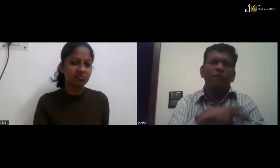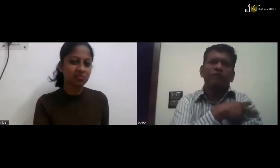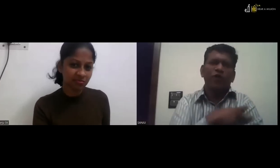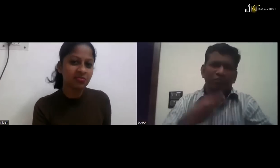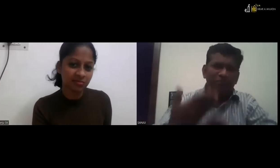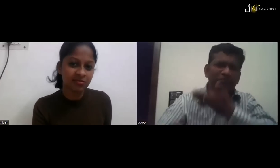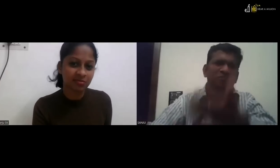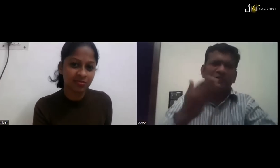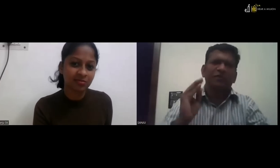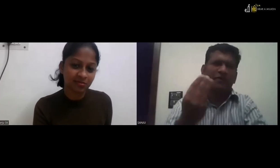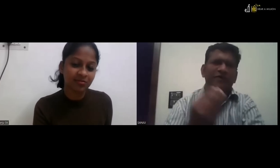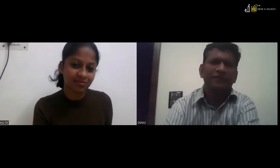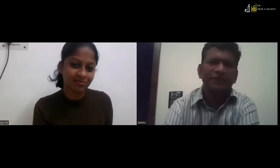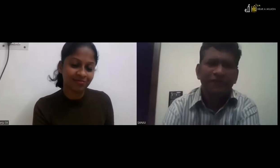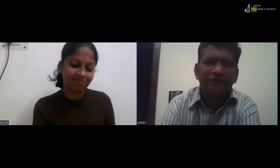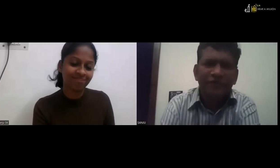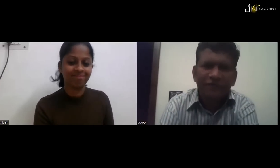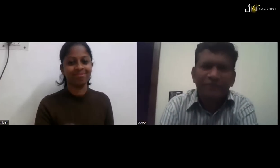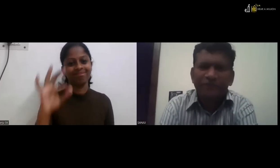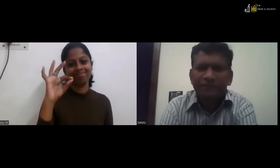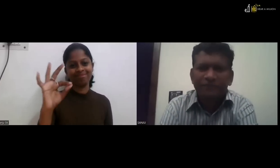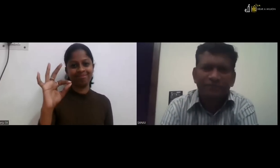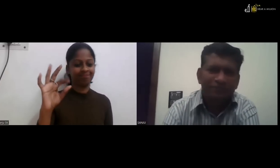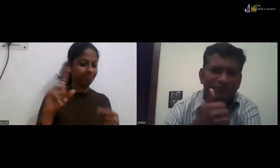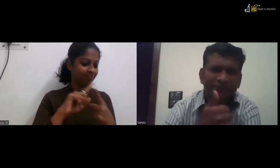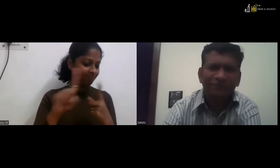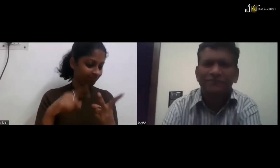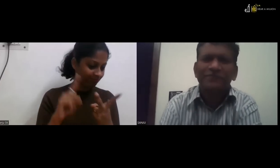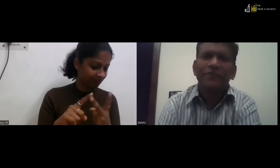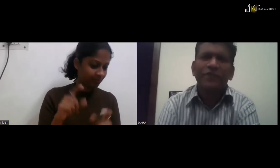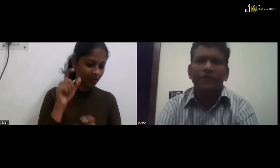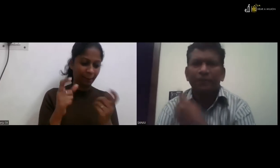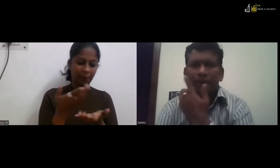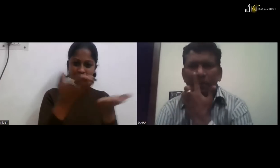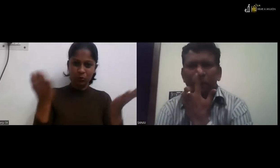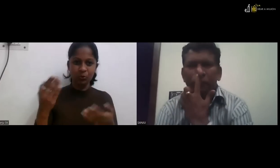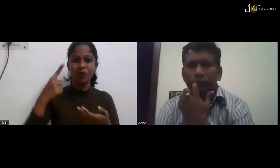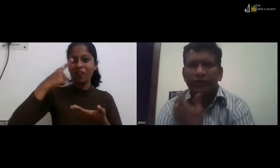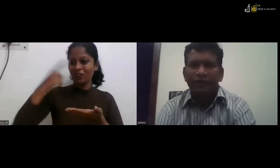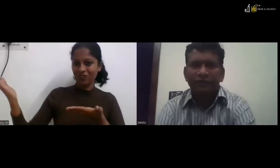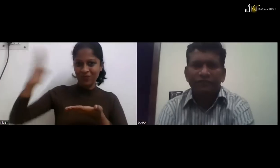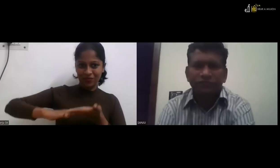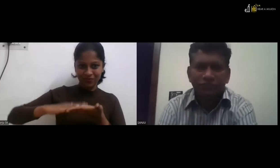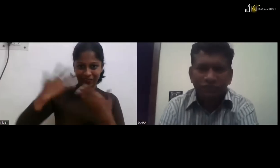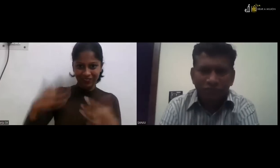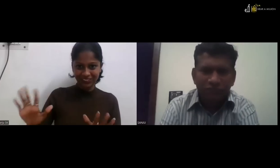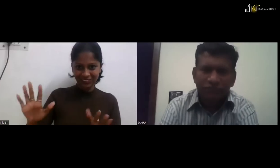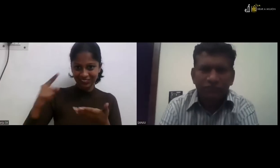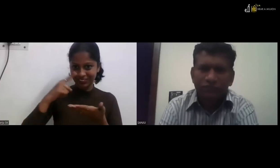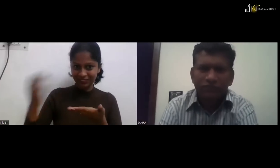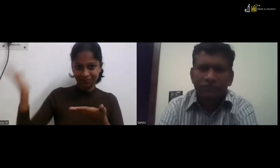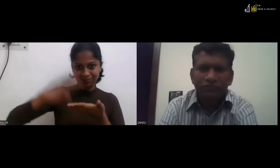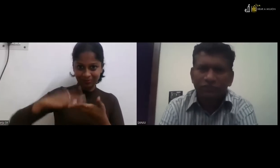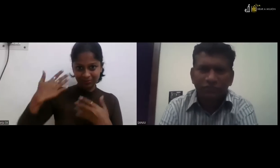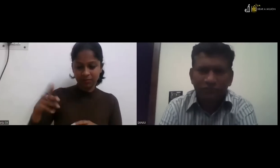So you are saying that Google Form, we have some difficulties while filling it.